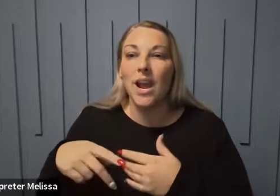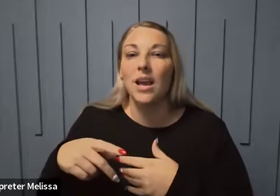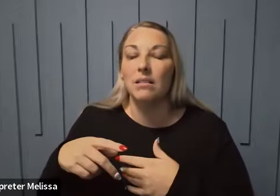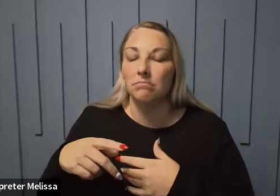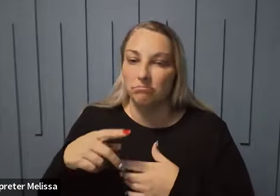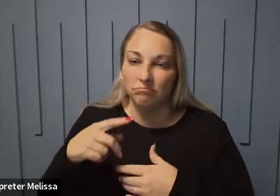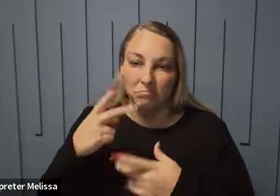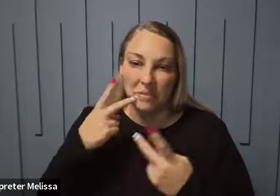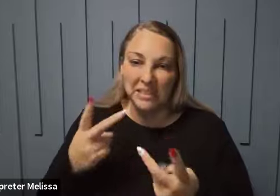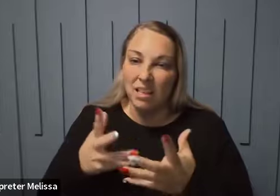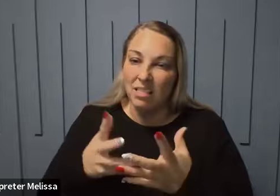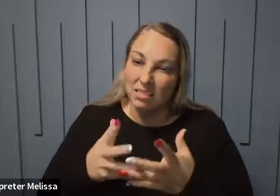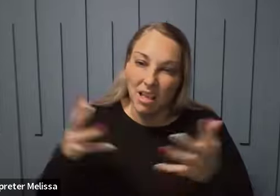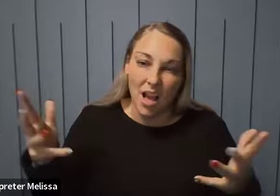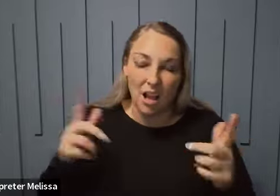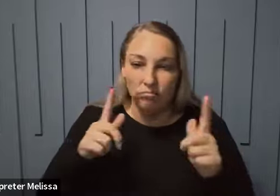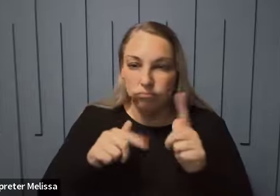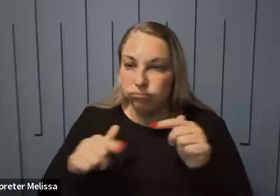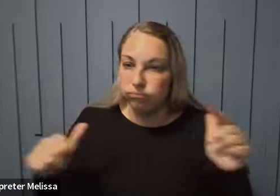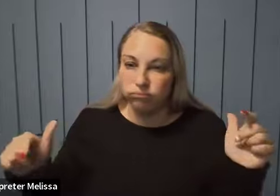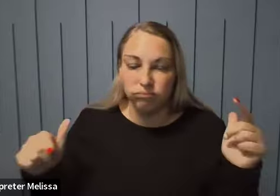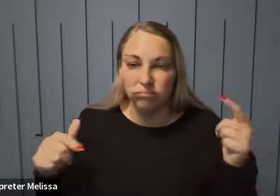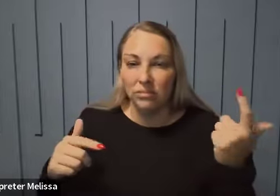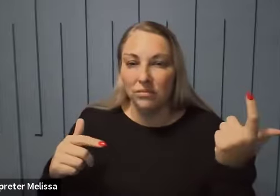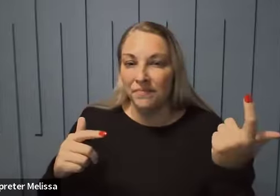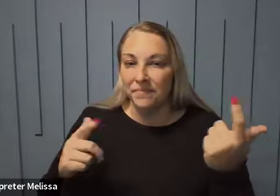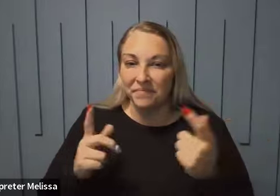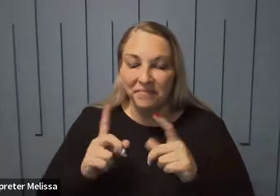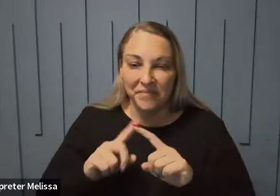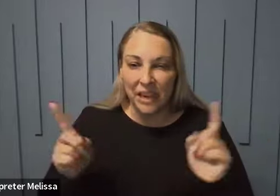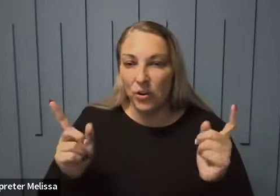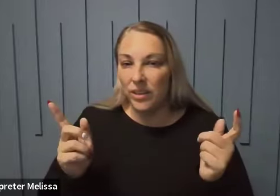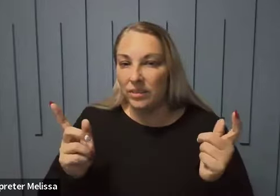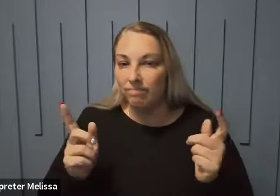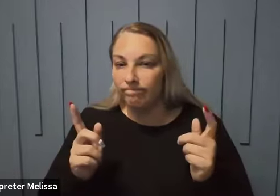population, and their needs are all very different because they have very diverse